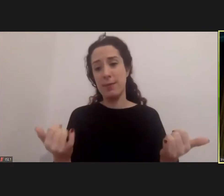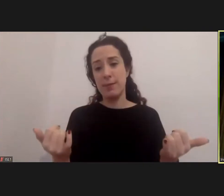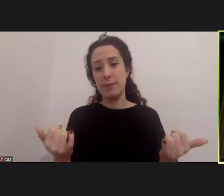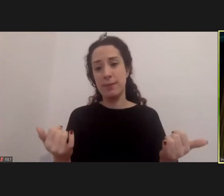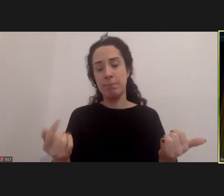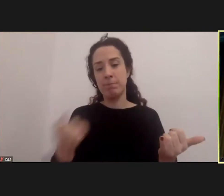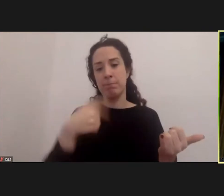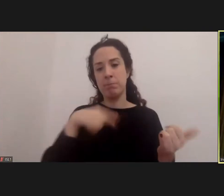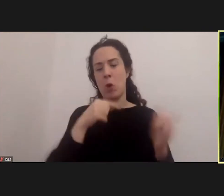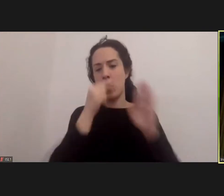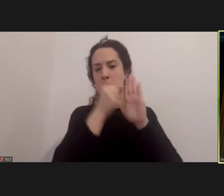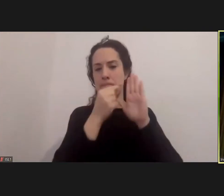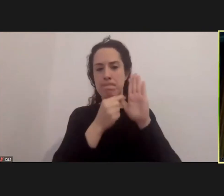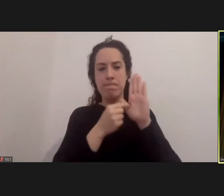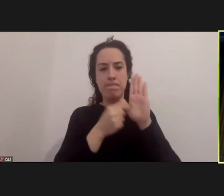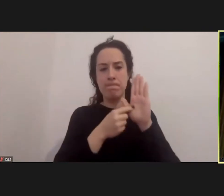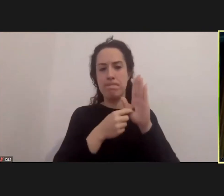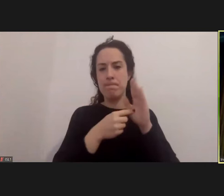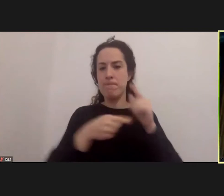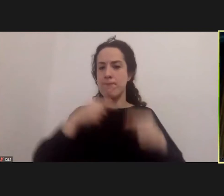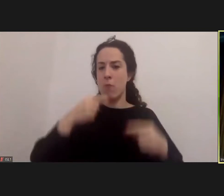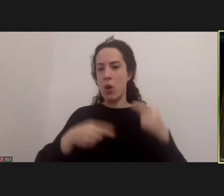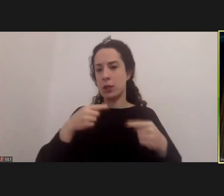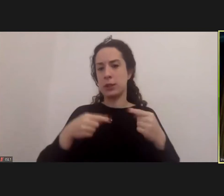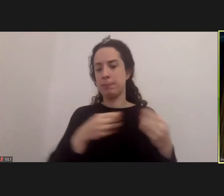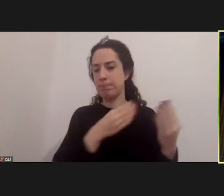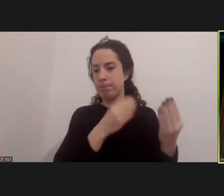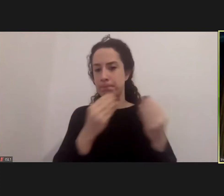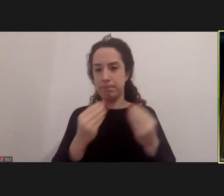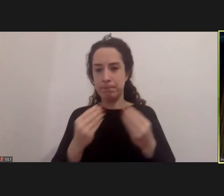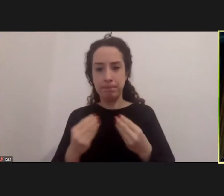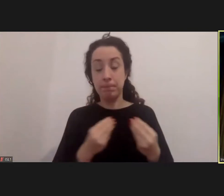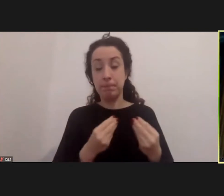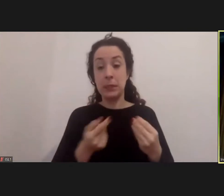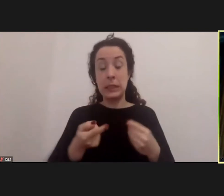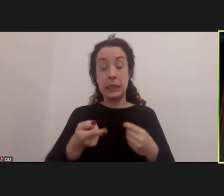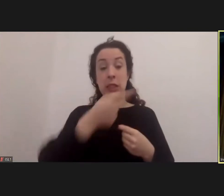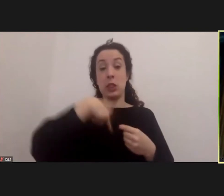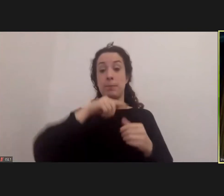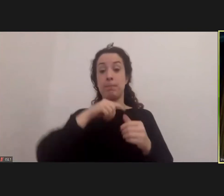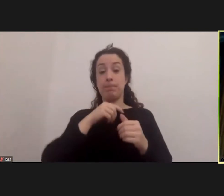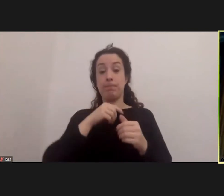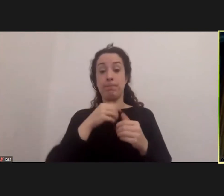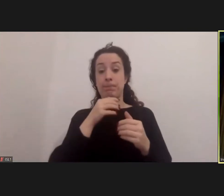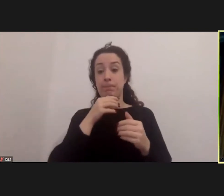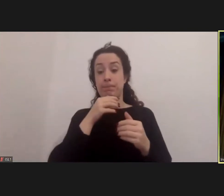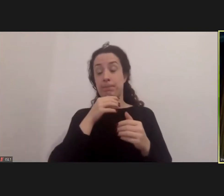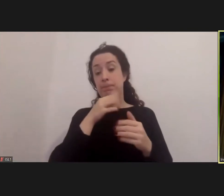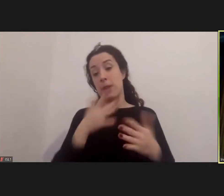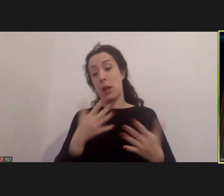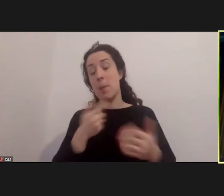of legislations, a lot of policies, and the priority that we have today is focusing